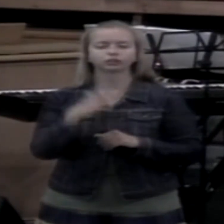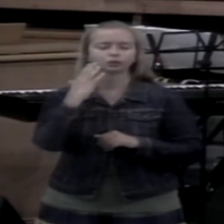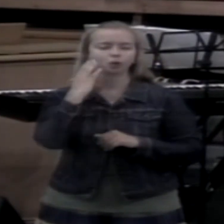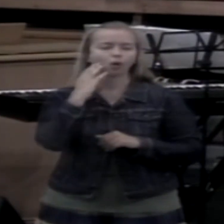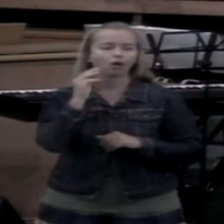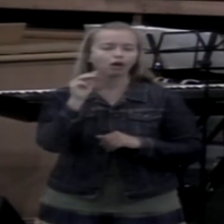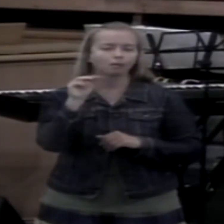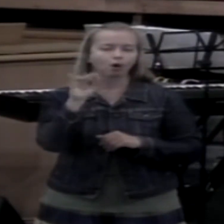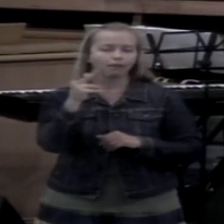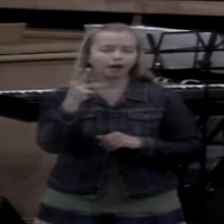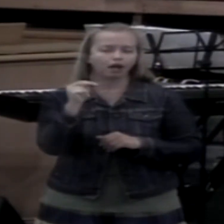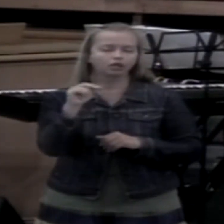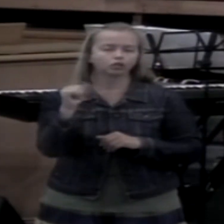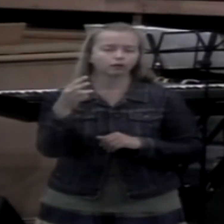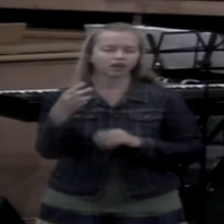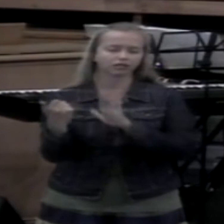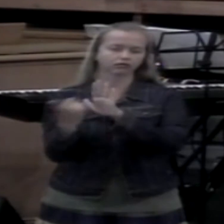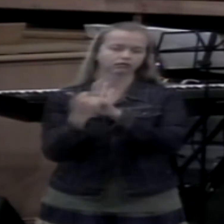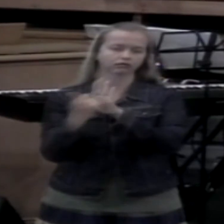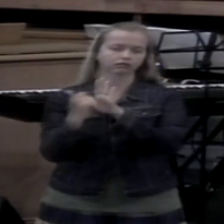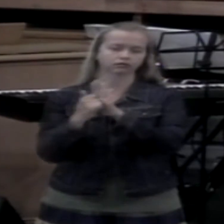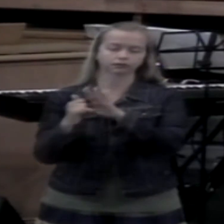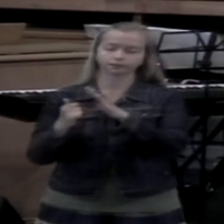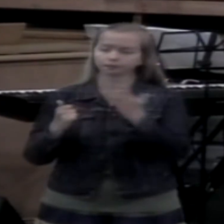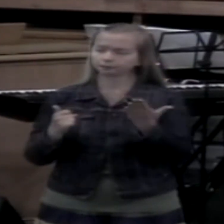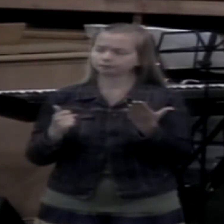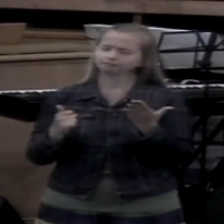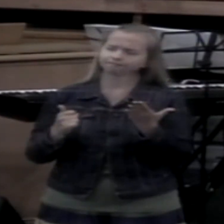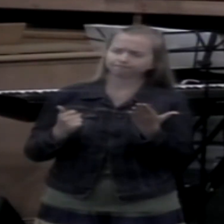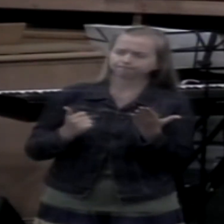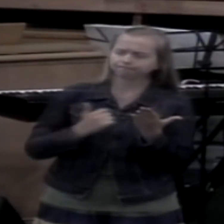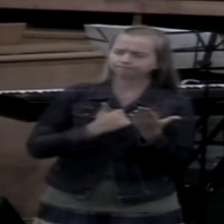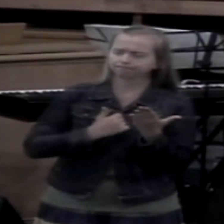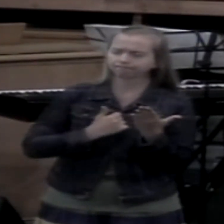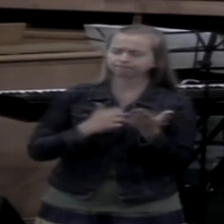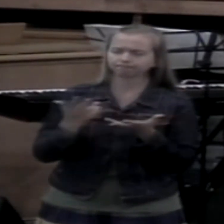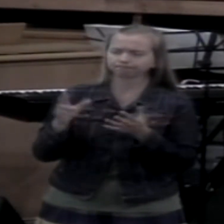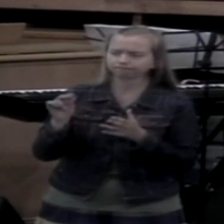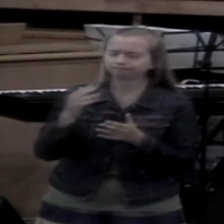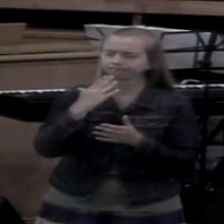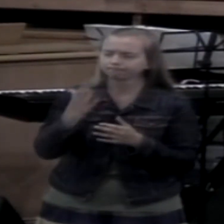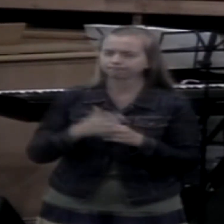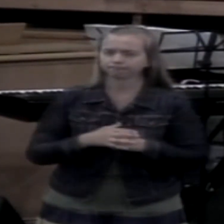them. I saw them when they left,